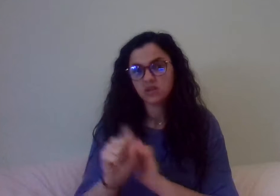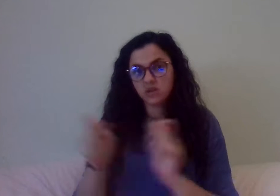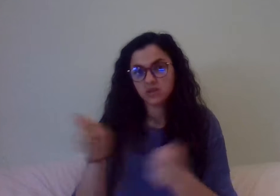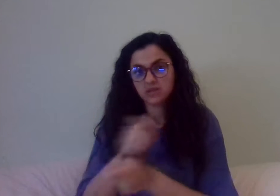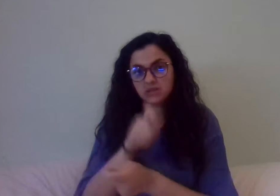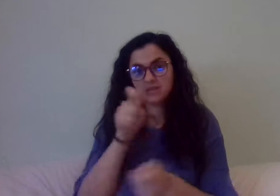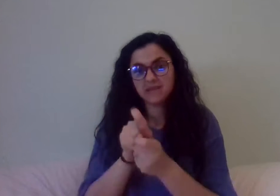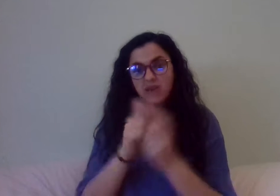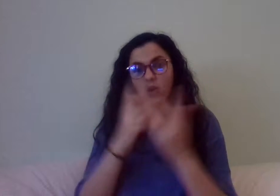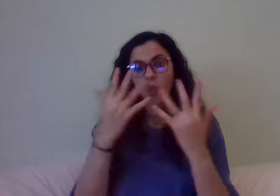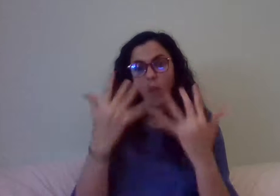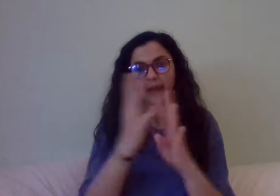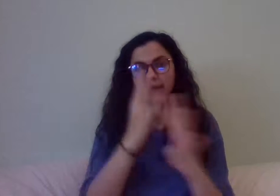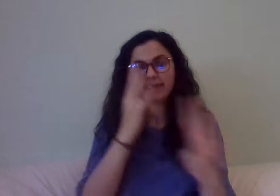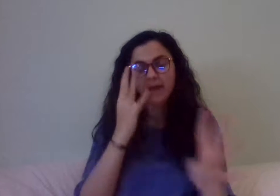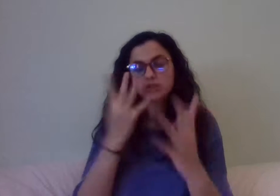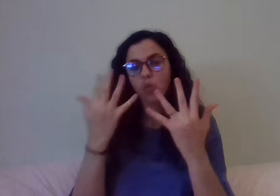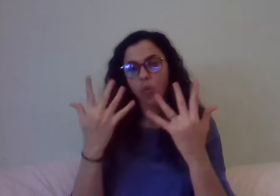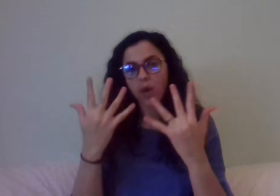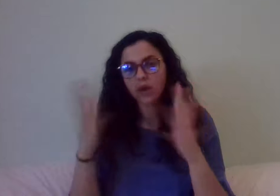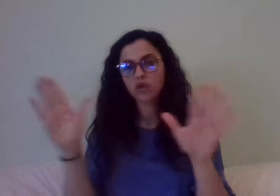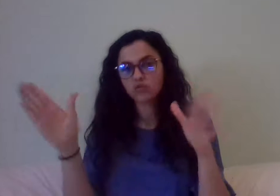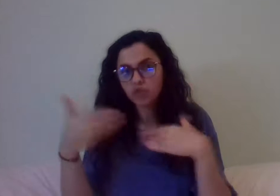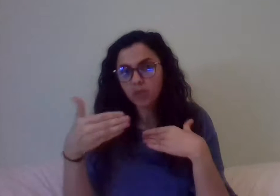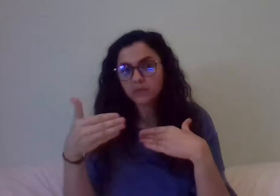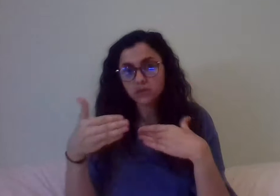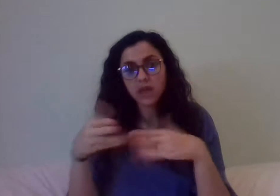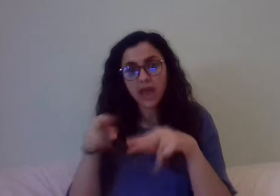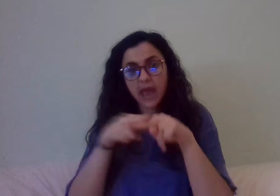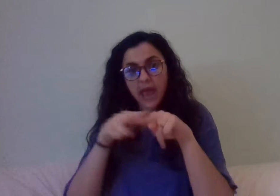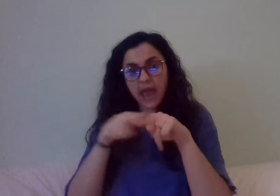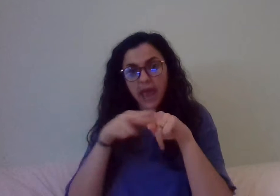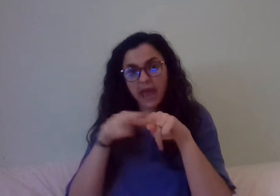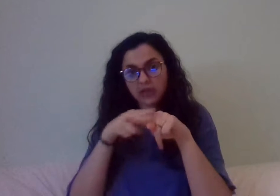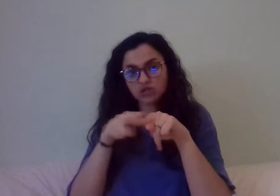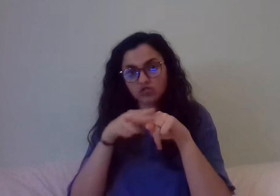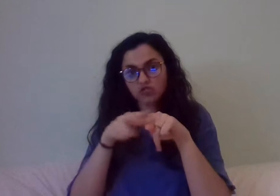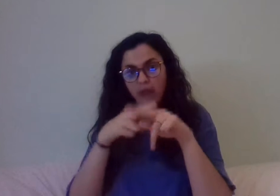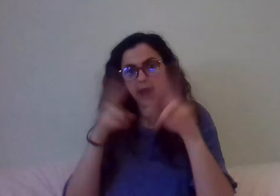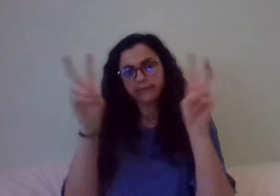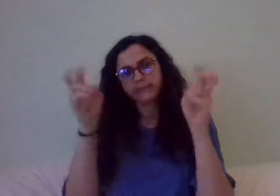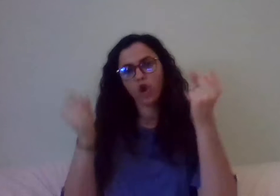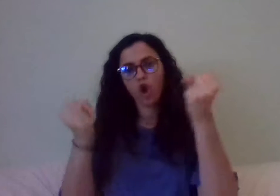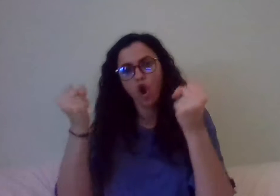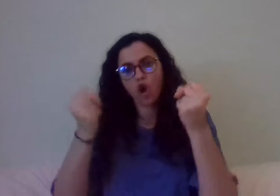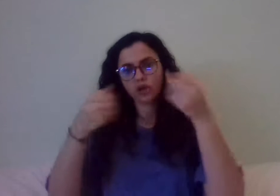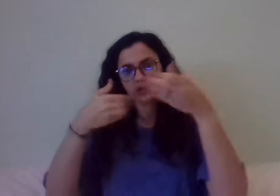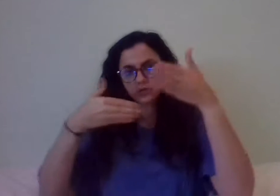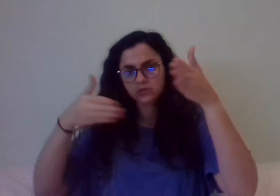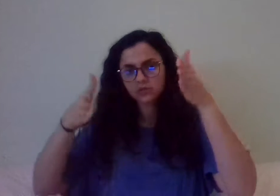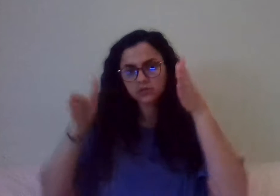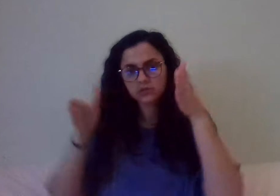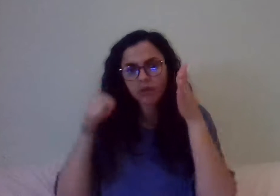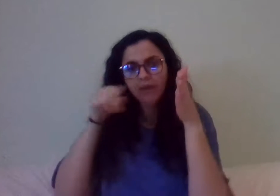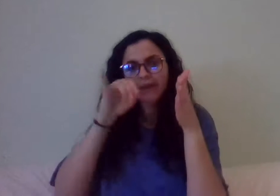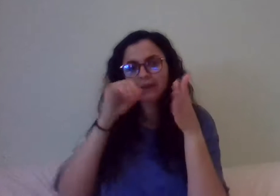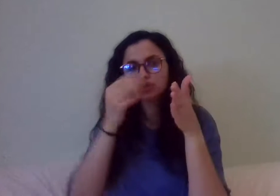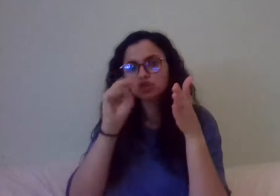rooms and even train cars, they were called Jim Crow cars, specifically for the African American